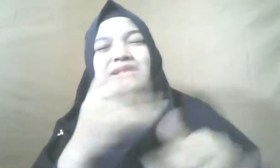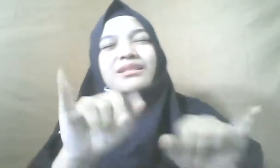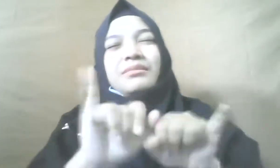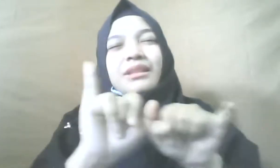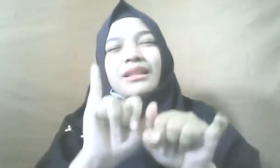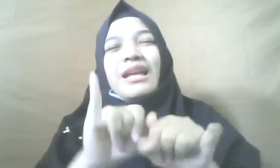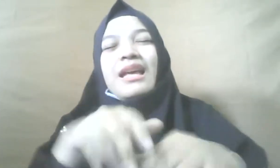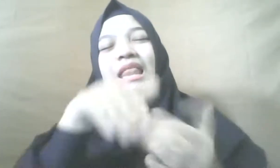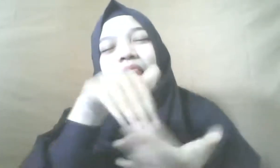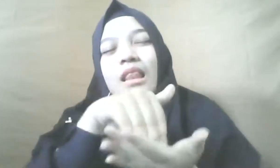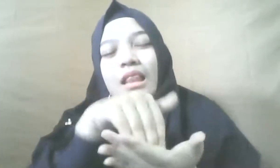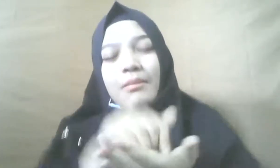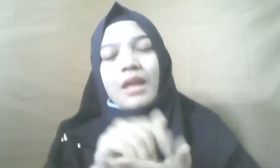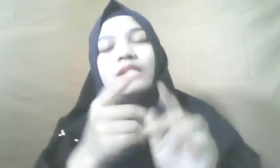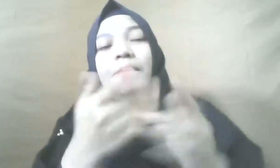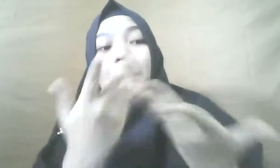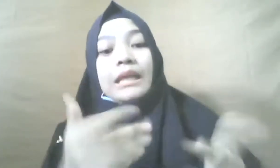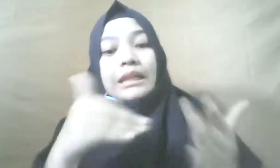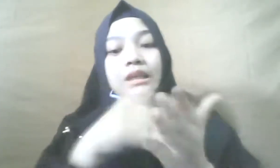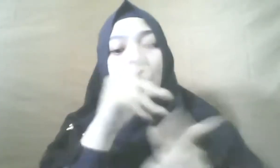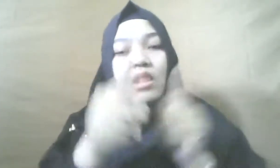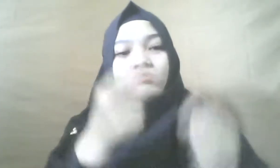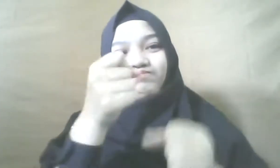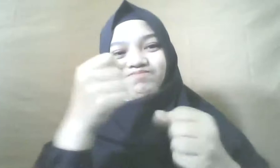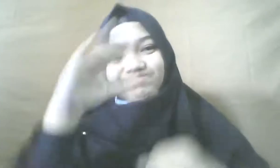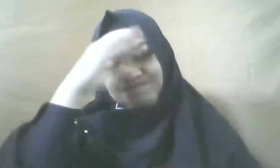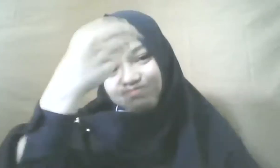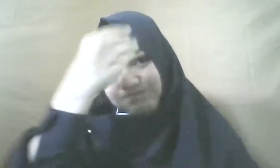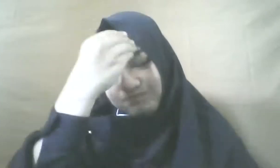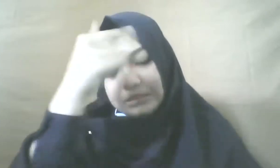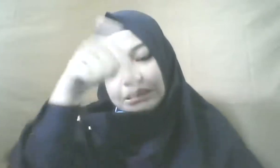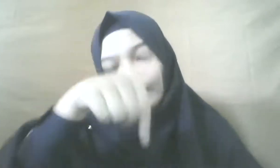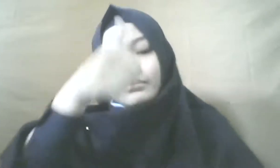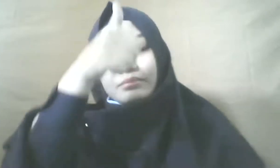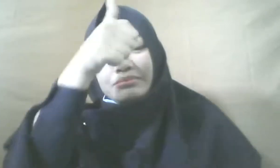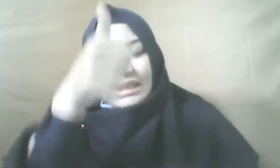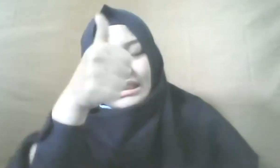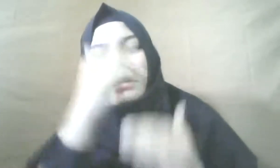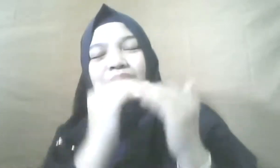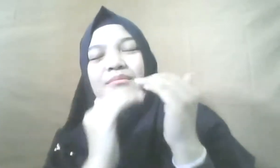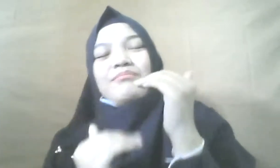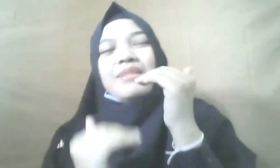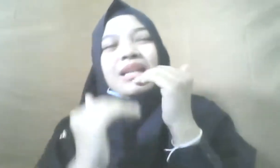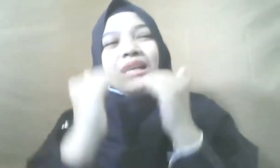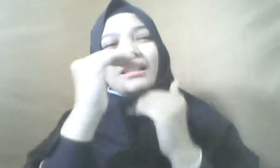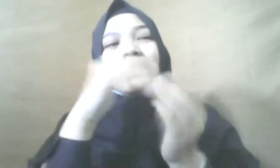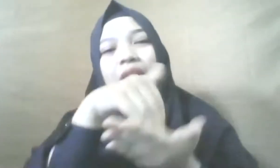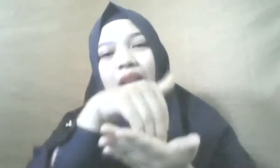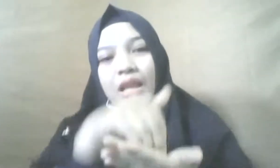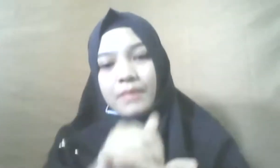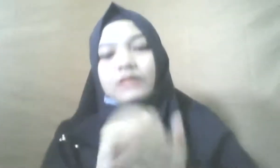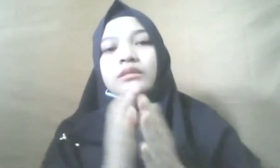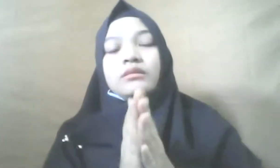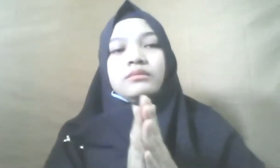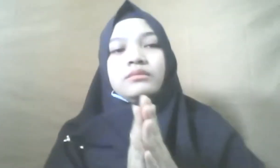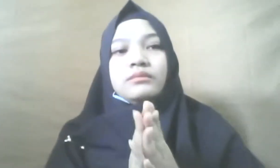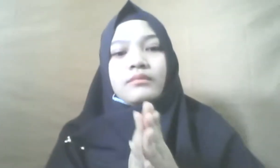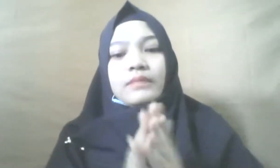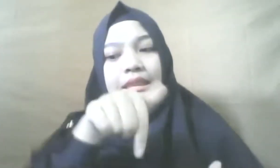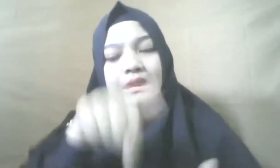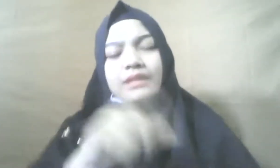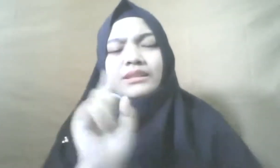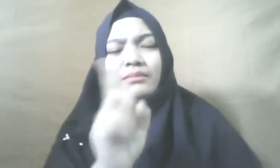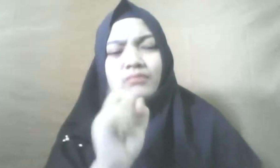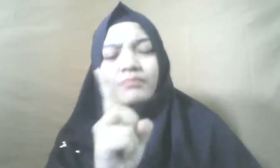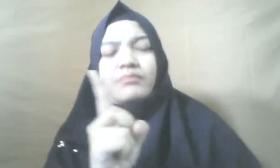the pandemic highlights the severe vulnerabilities can be increased significantly in time of crisis. This is because